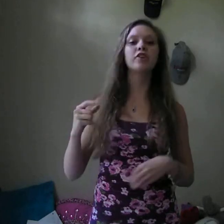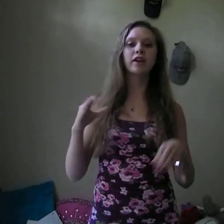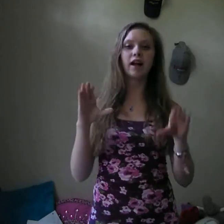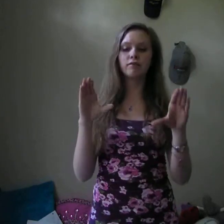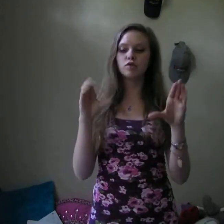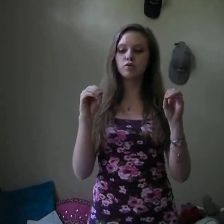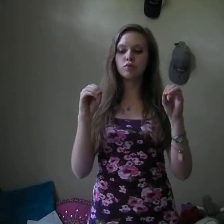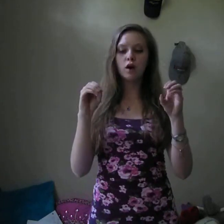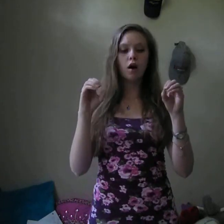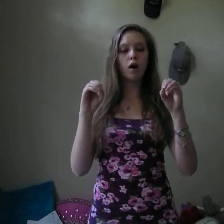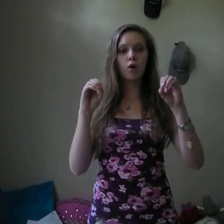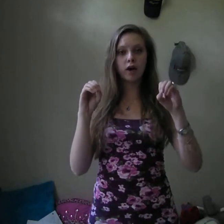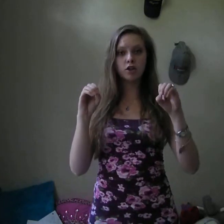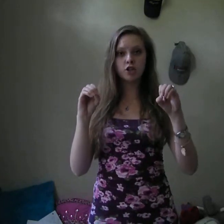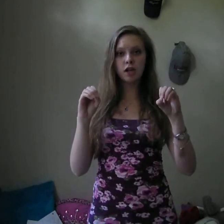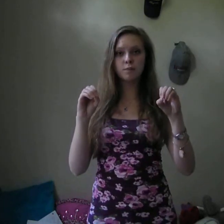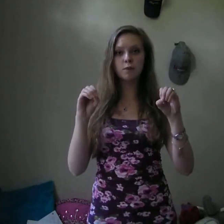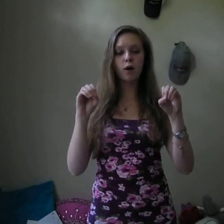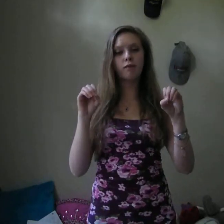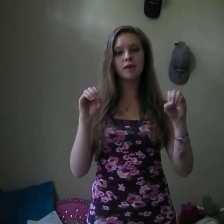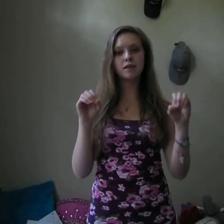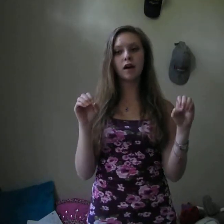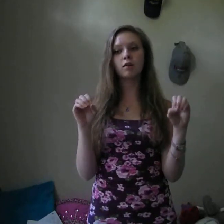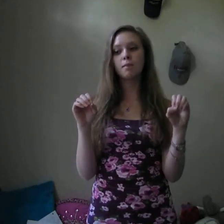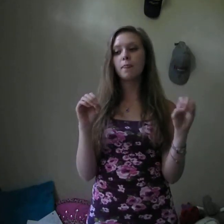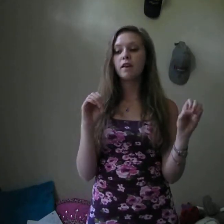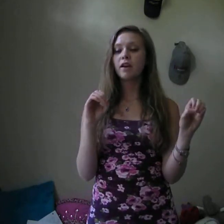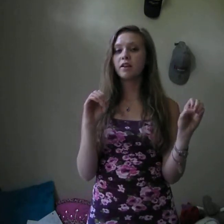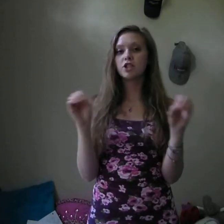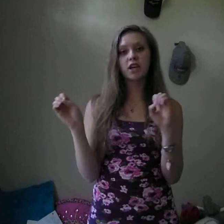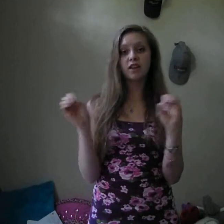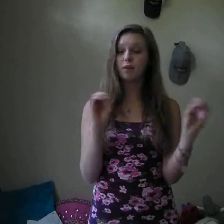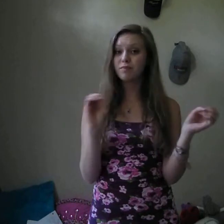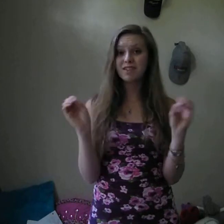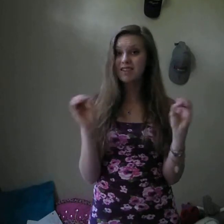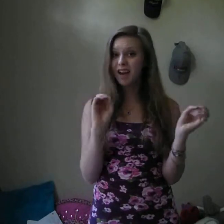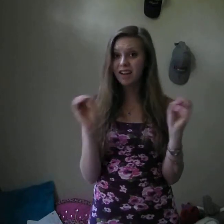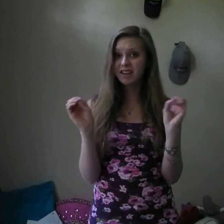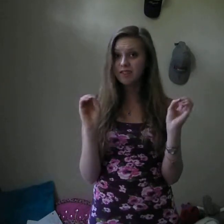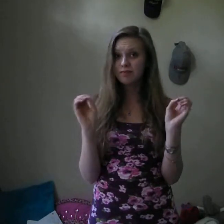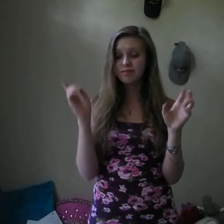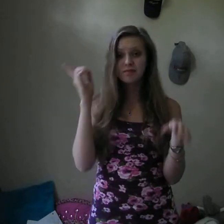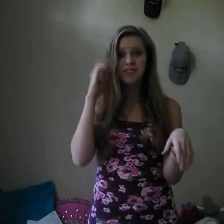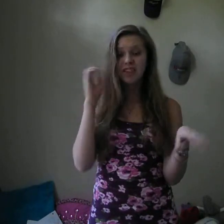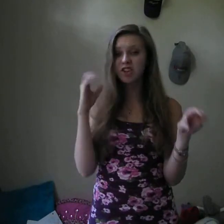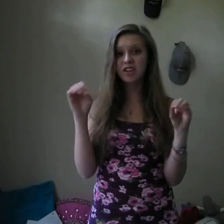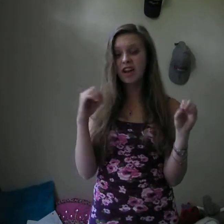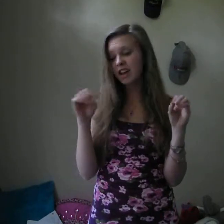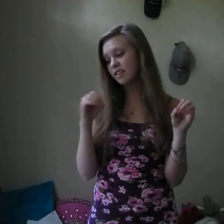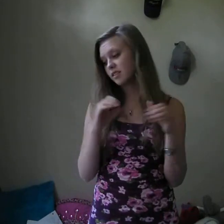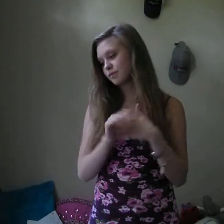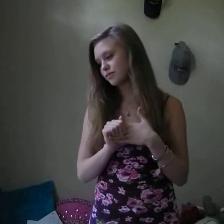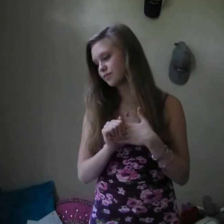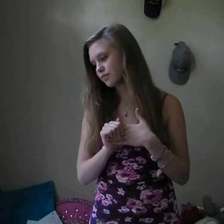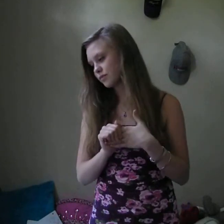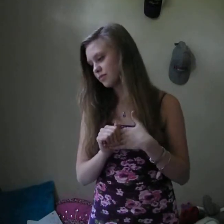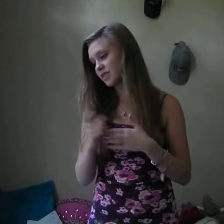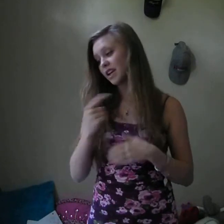going to have two O hand shapes, palm facing out, and shake them. None. Hear none.